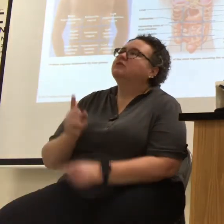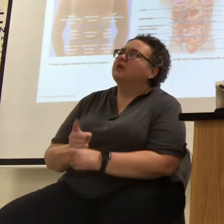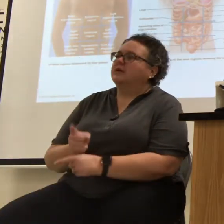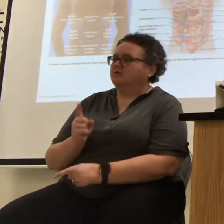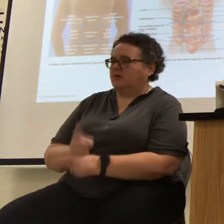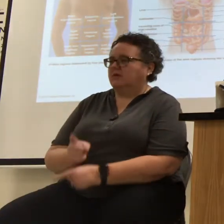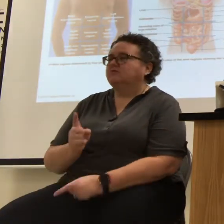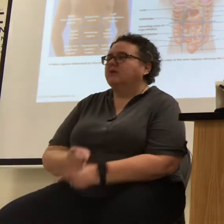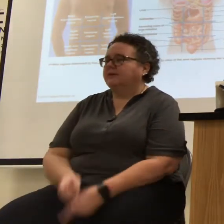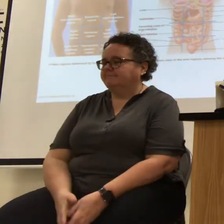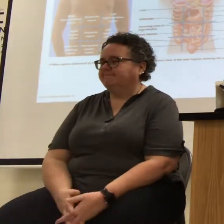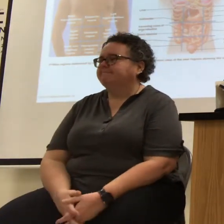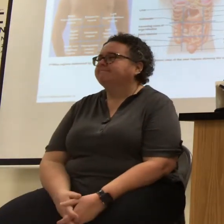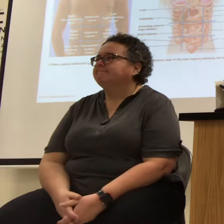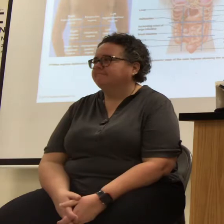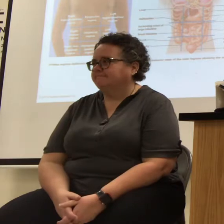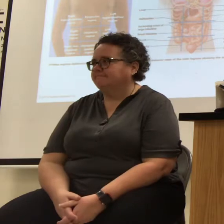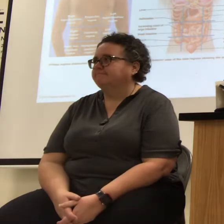Right